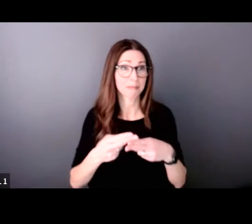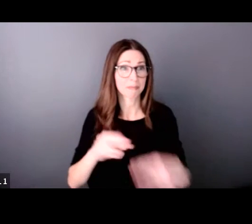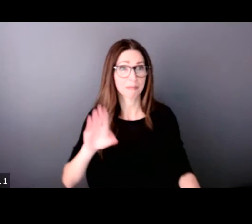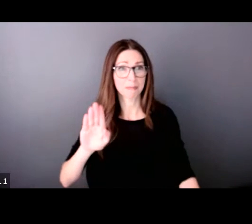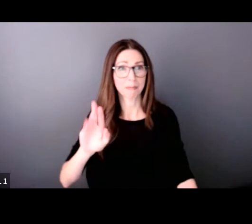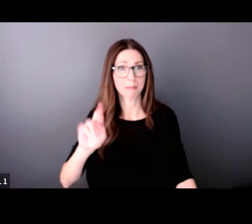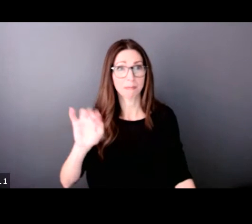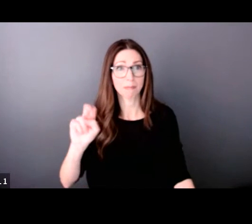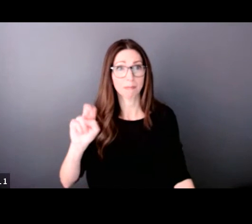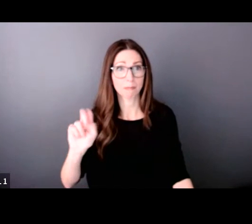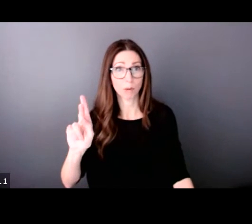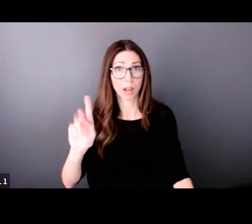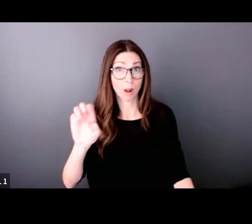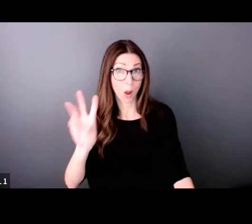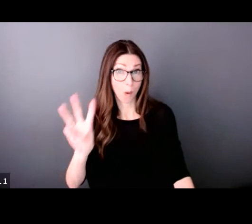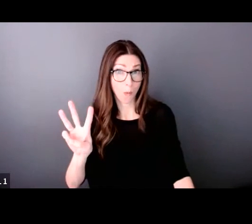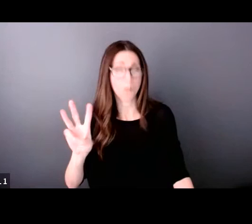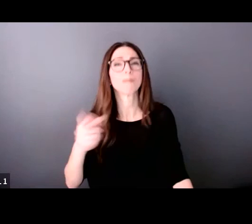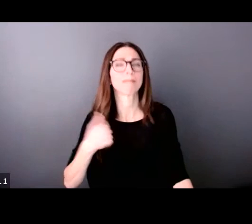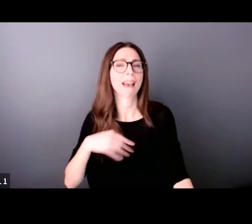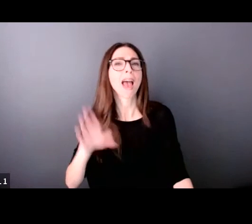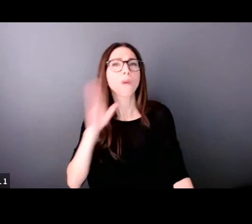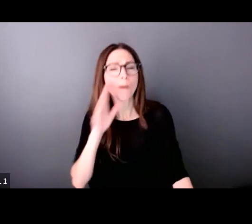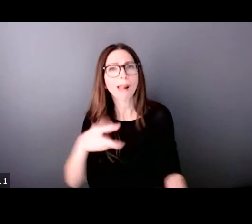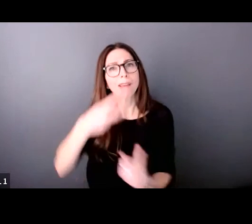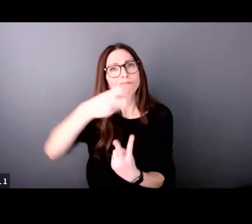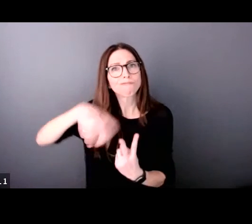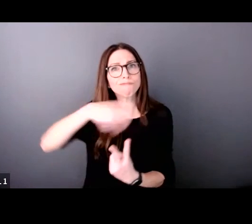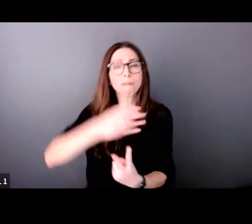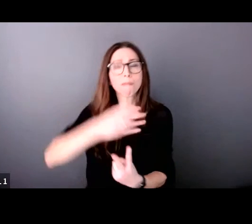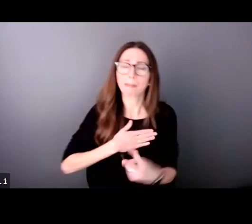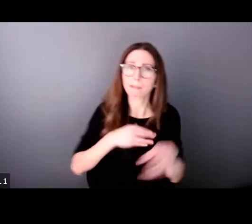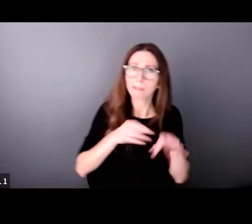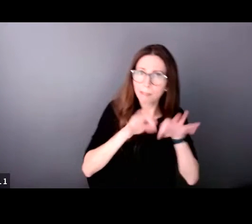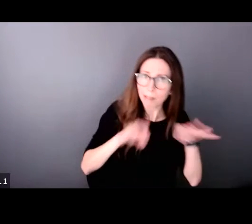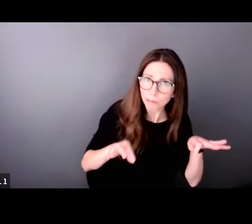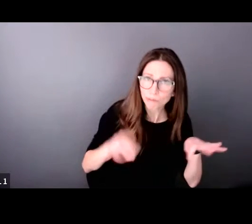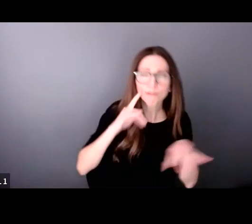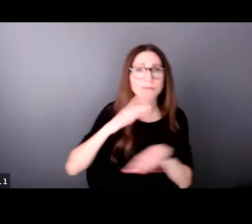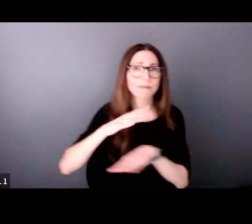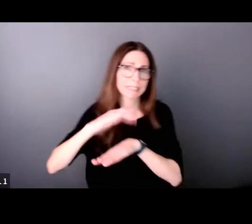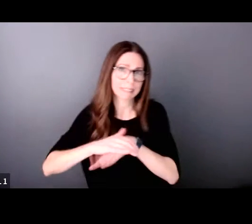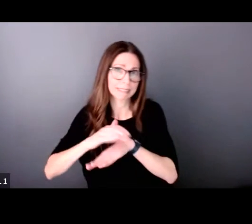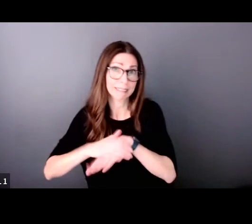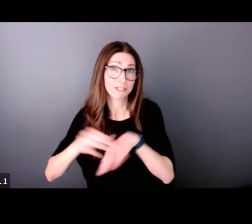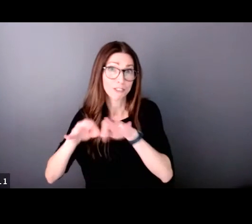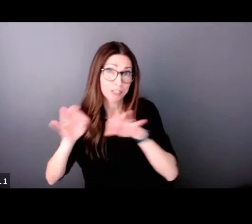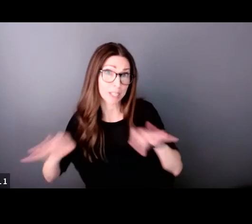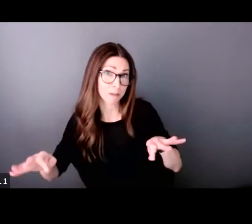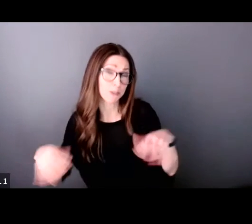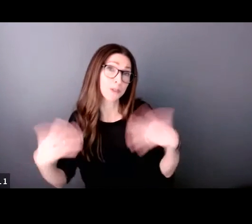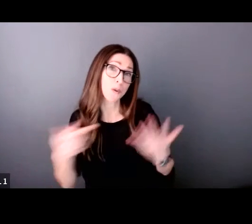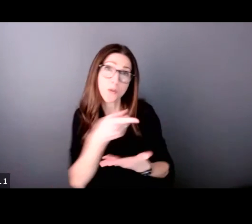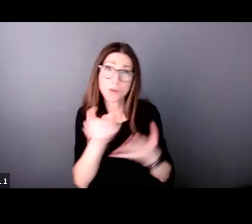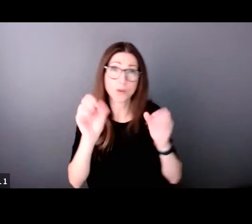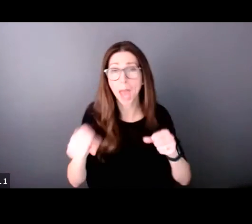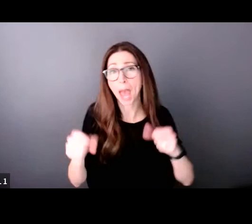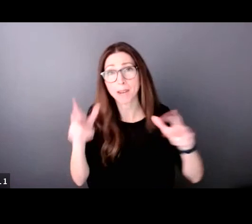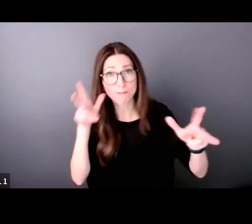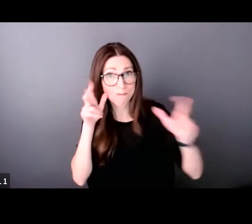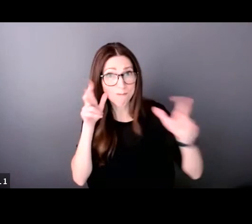English today, and so invite you to follow along. Nathan